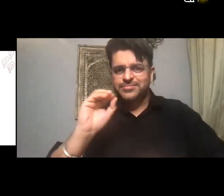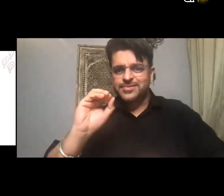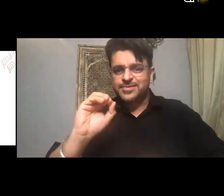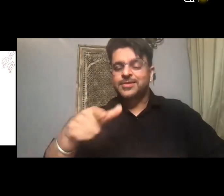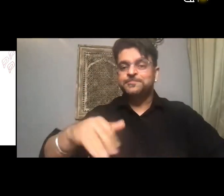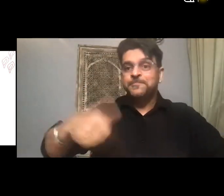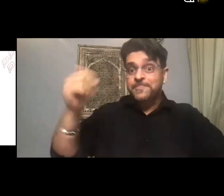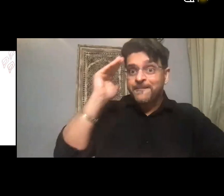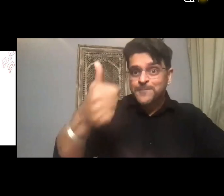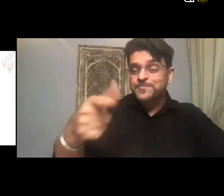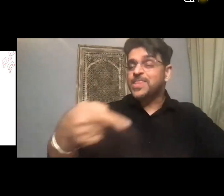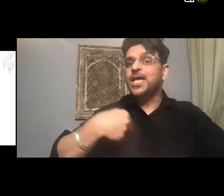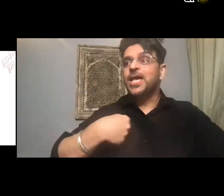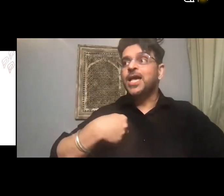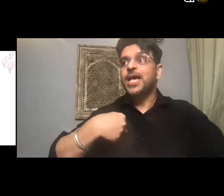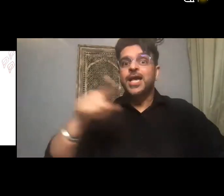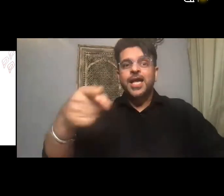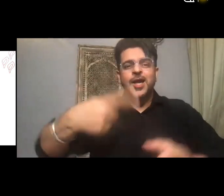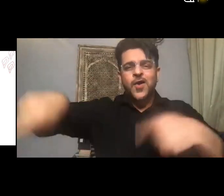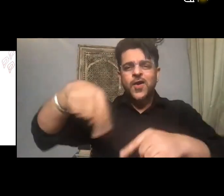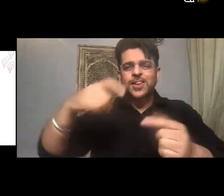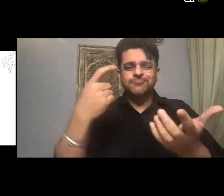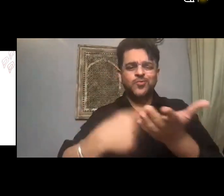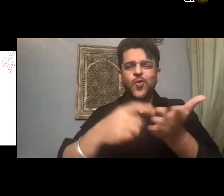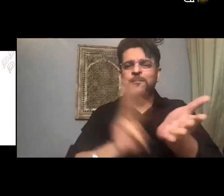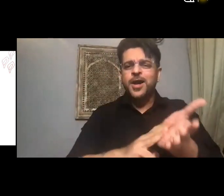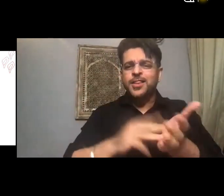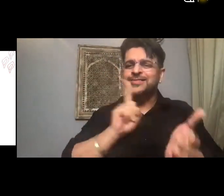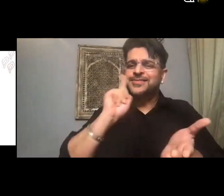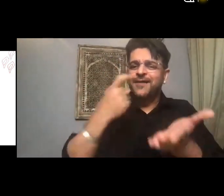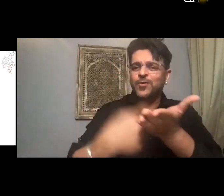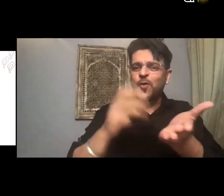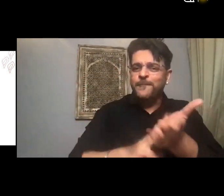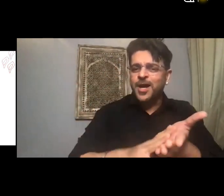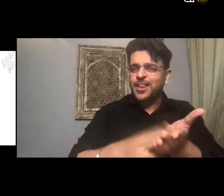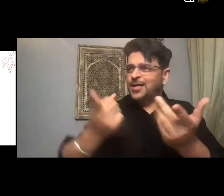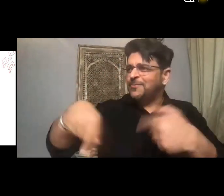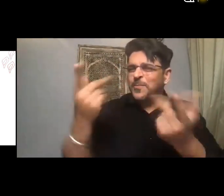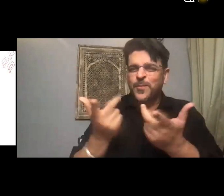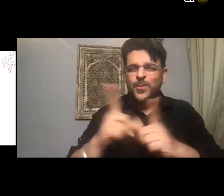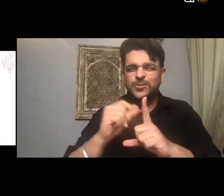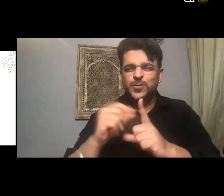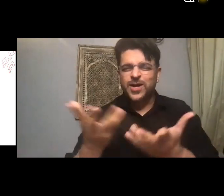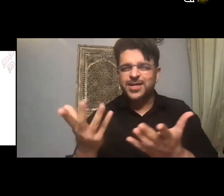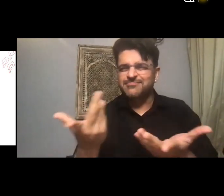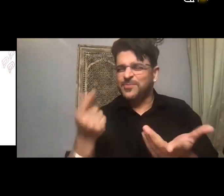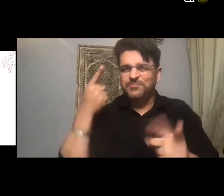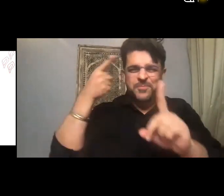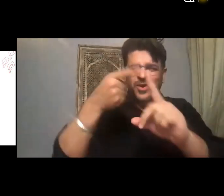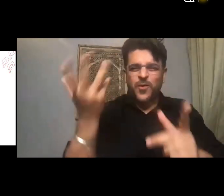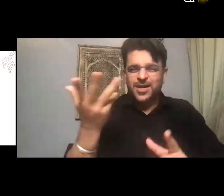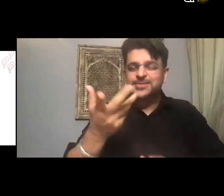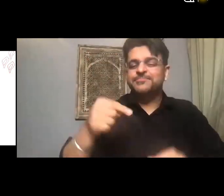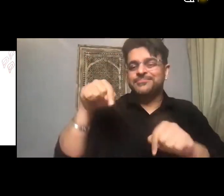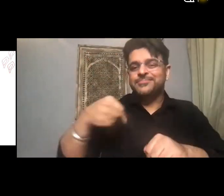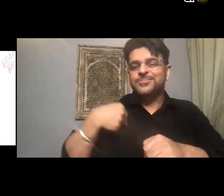Now we have another news for you, and role models. Let's talk about role models. What is role